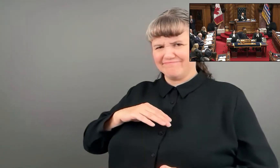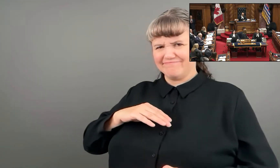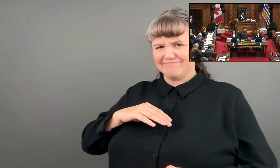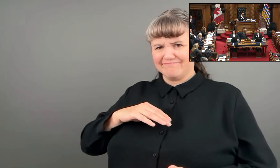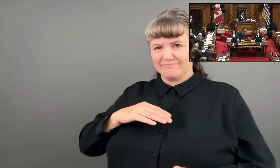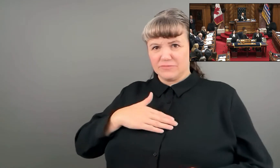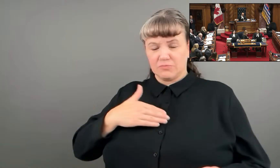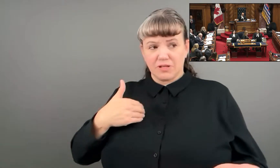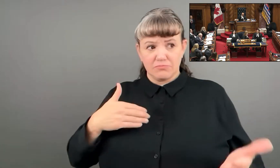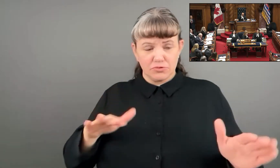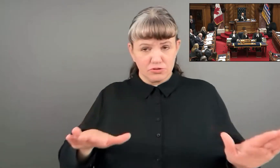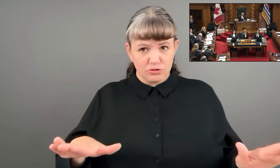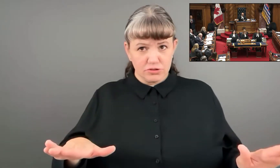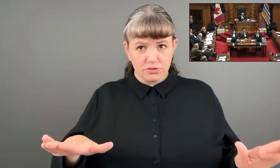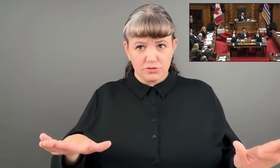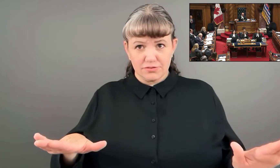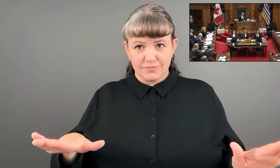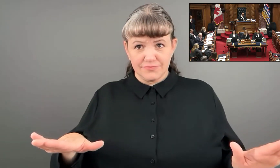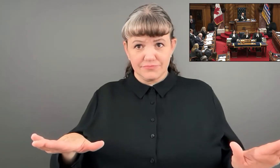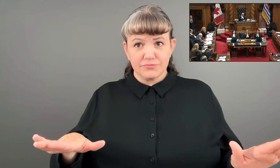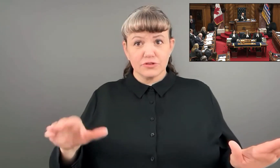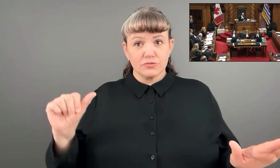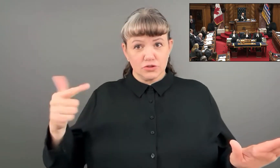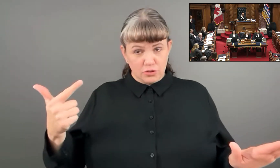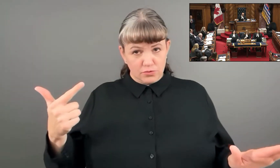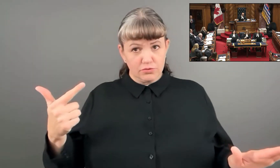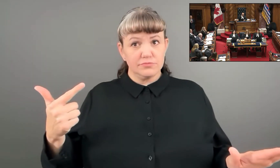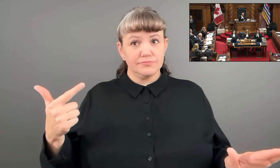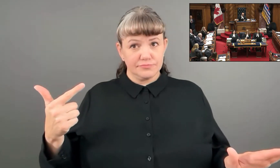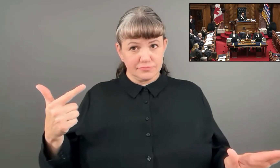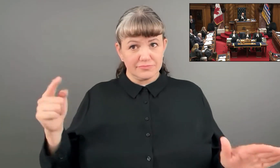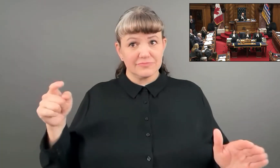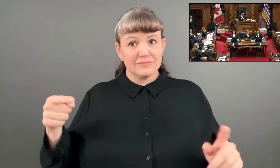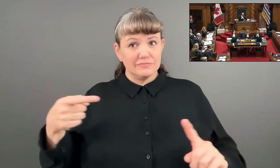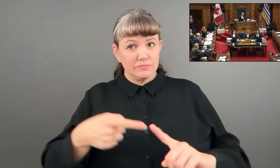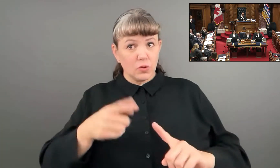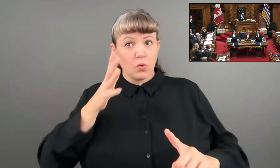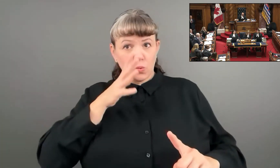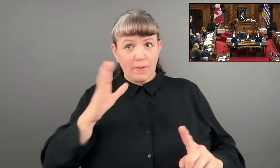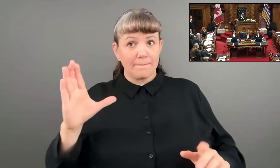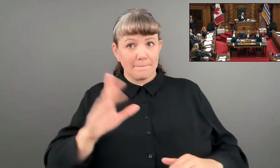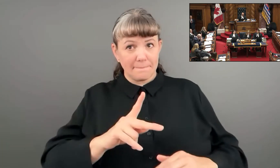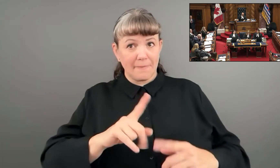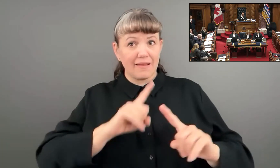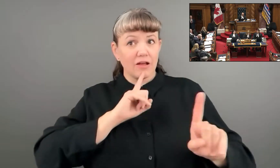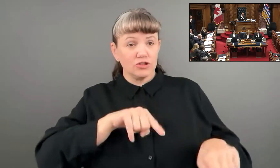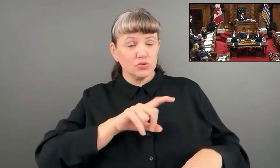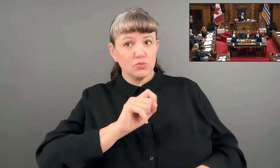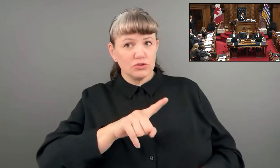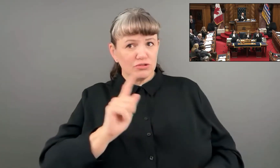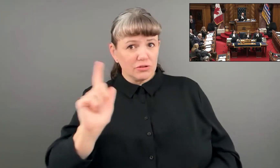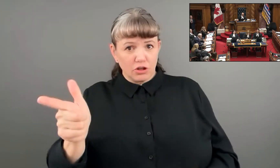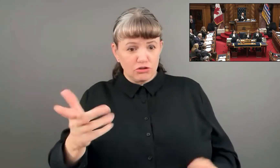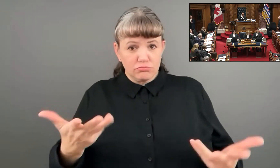The Attorney General have basically saying she'll come back and answer the question later. So let's move on.